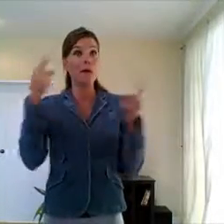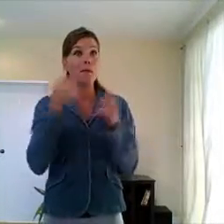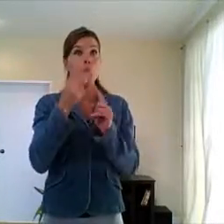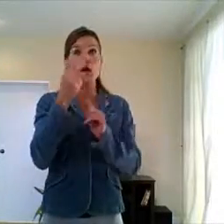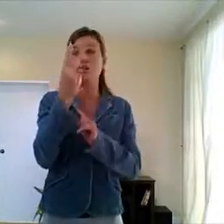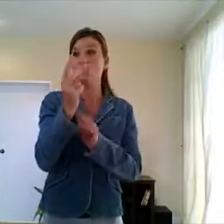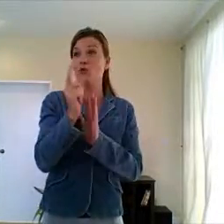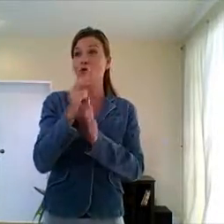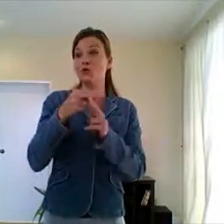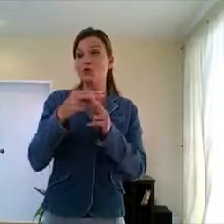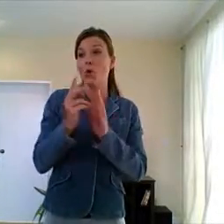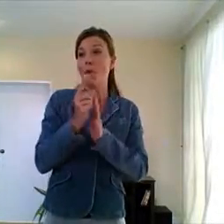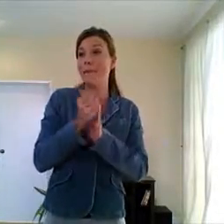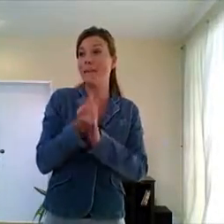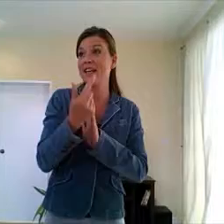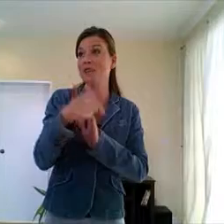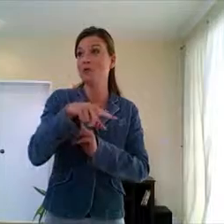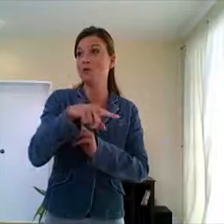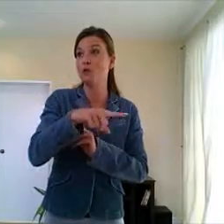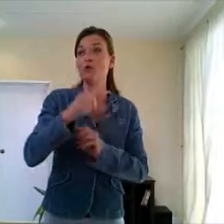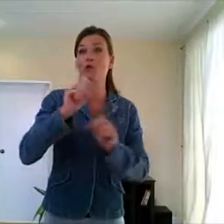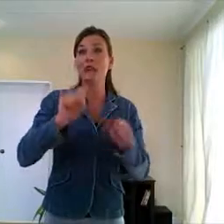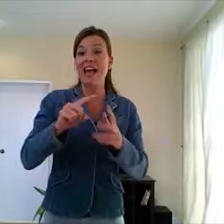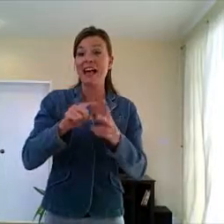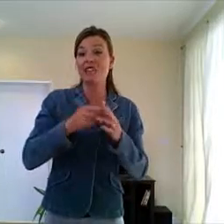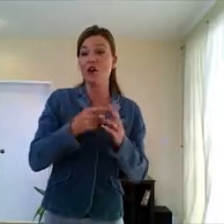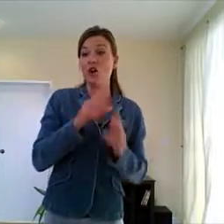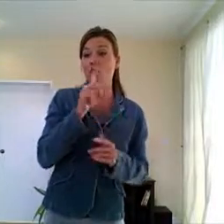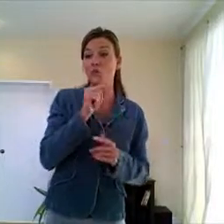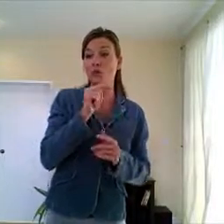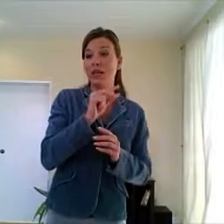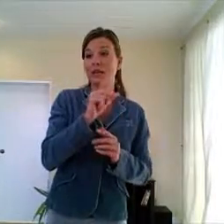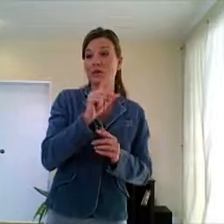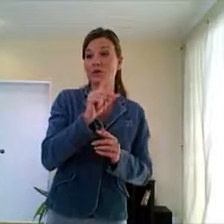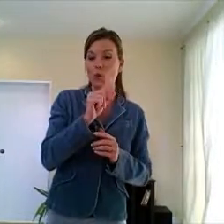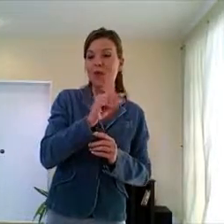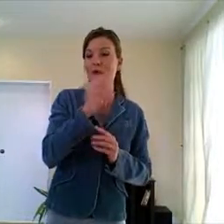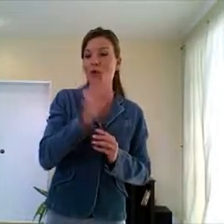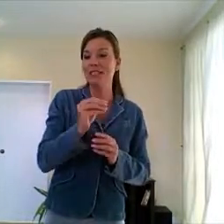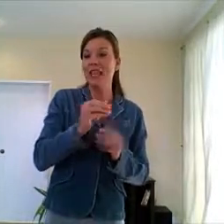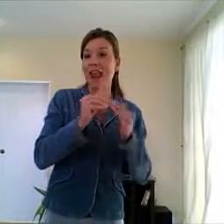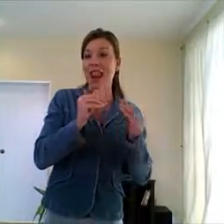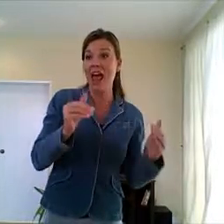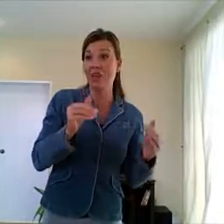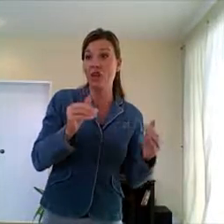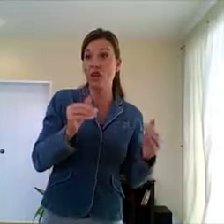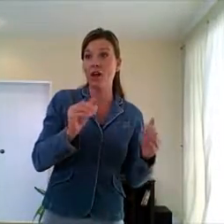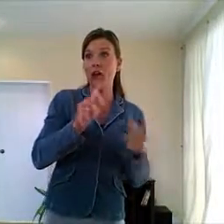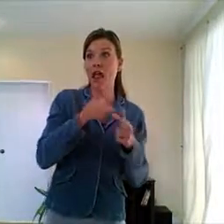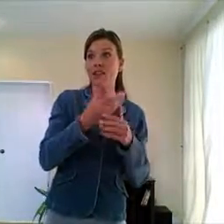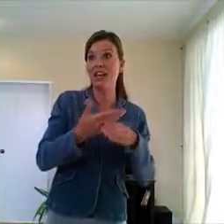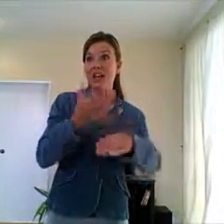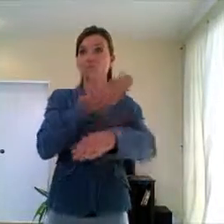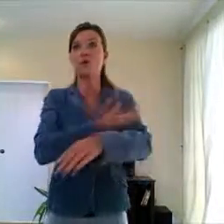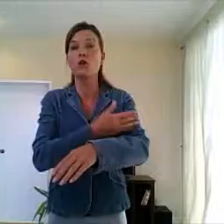could go from performing at a 20% level to an 80% level using critical thinking